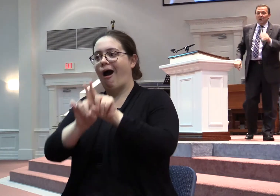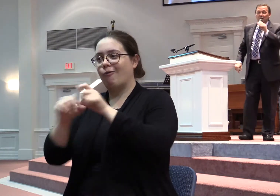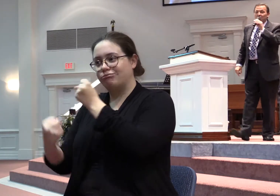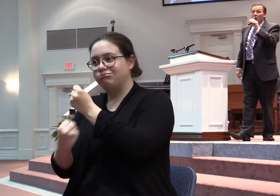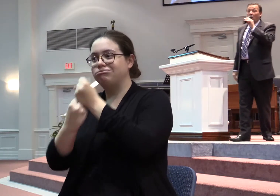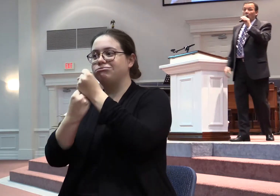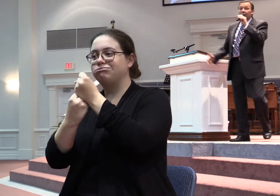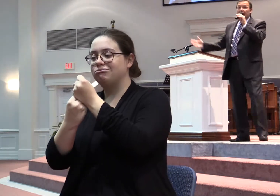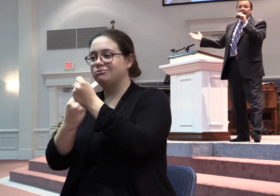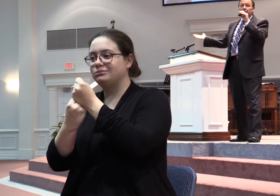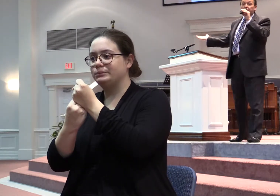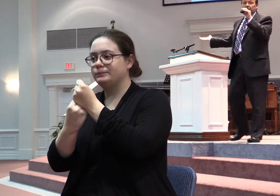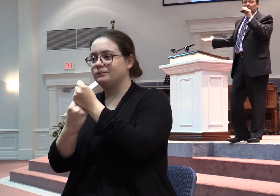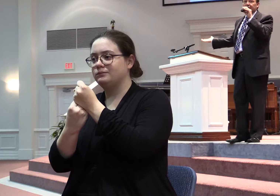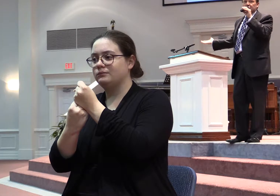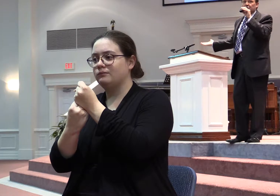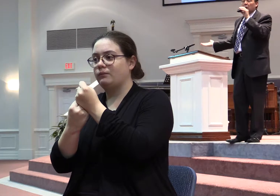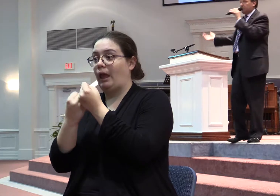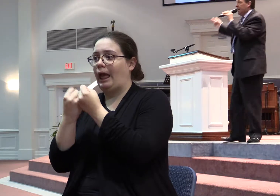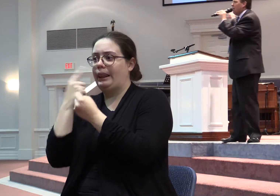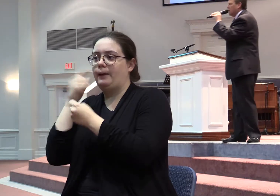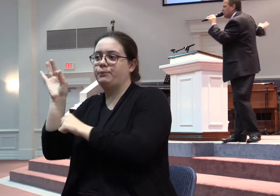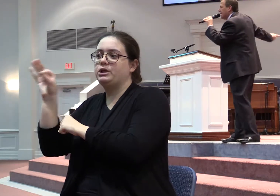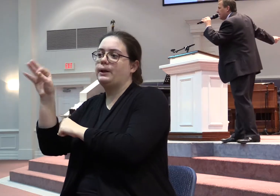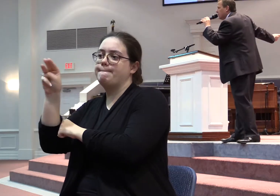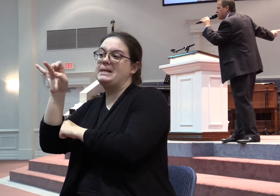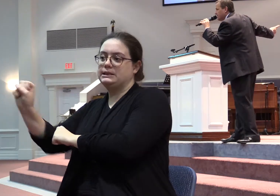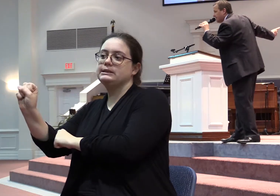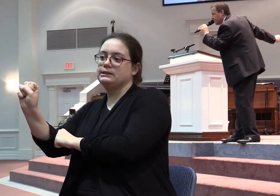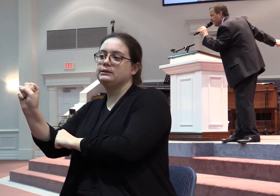side. Noah only had 8 people in his church, but I would say